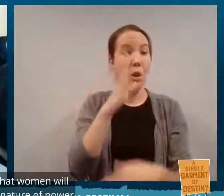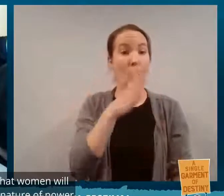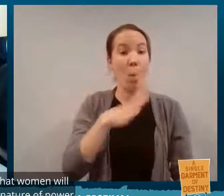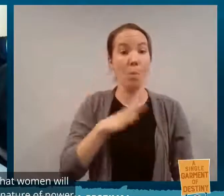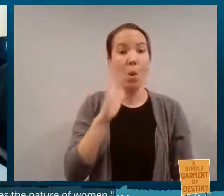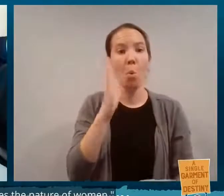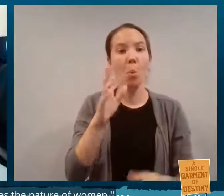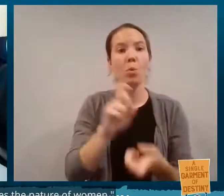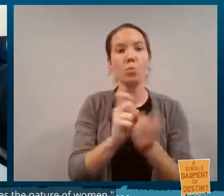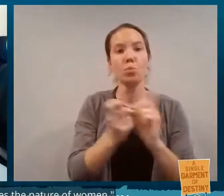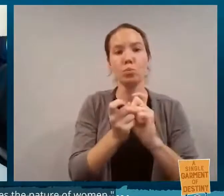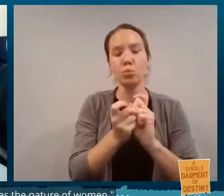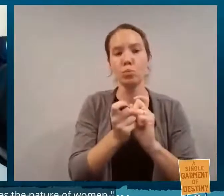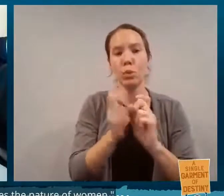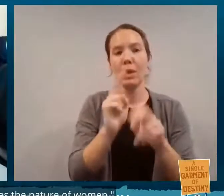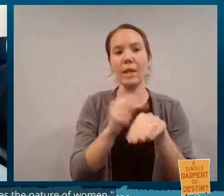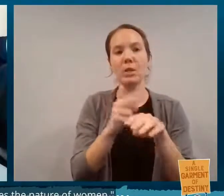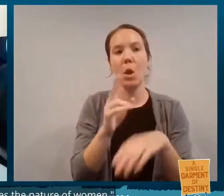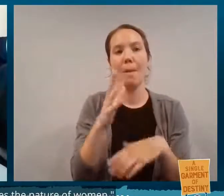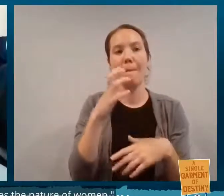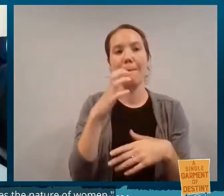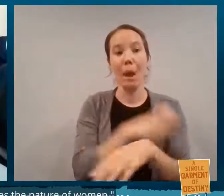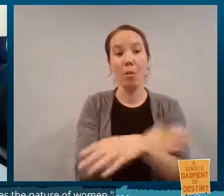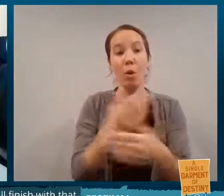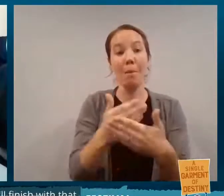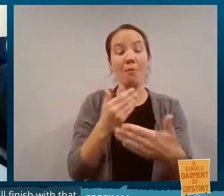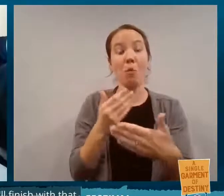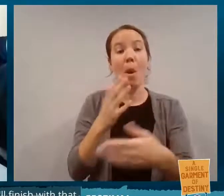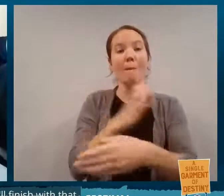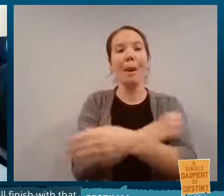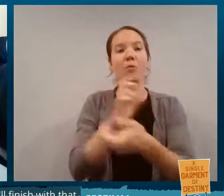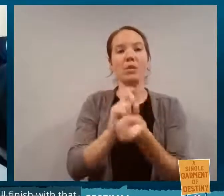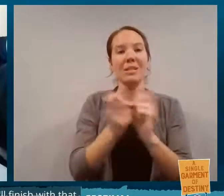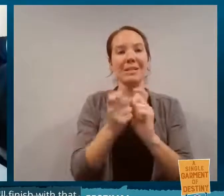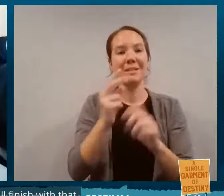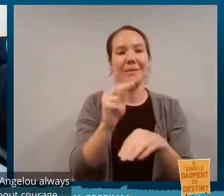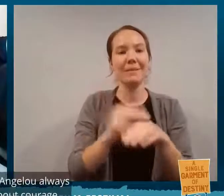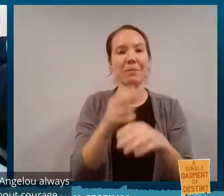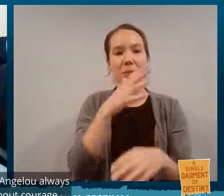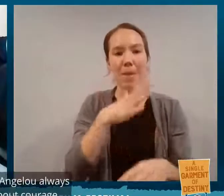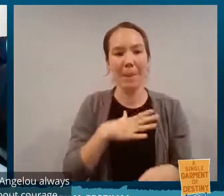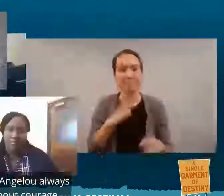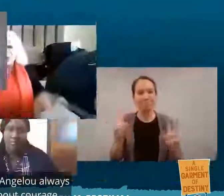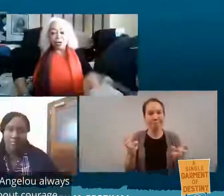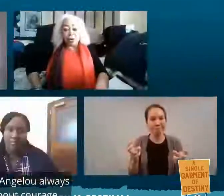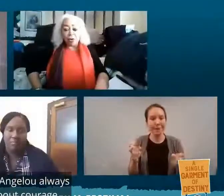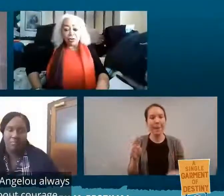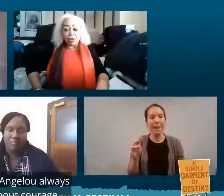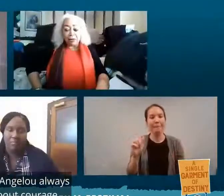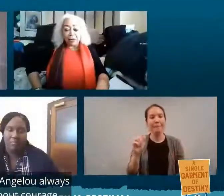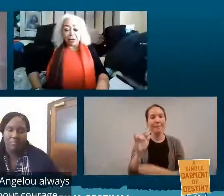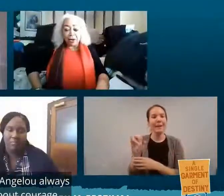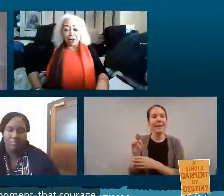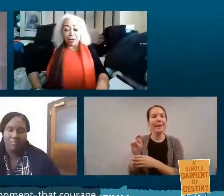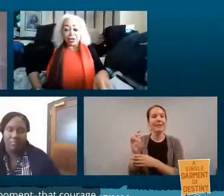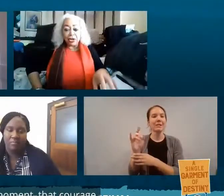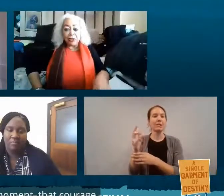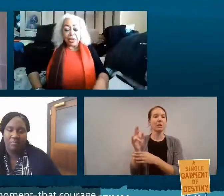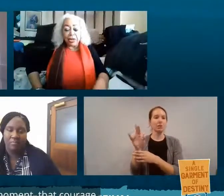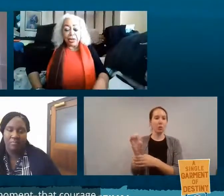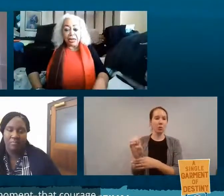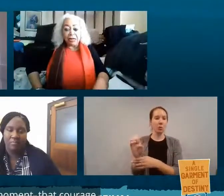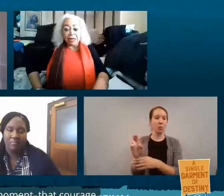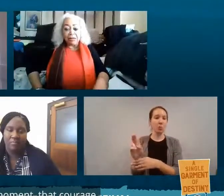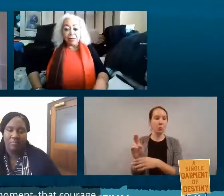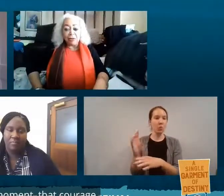of power before power changes the nature of women." And maybe I'll finish with that. And Maya Angelou always talked about courage. We need